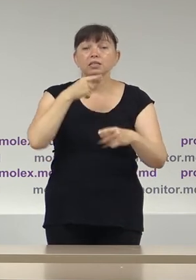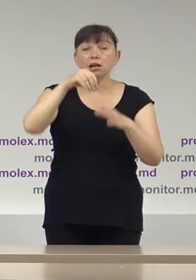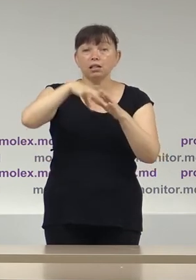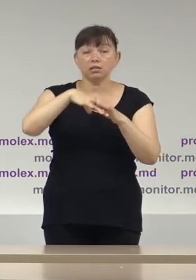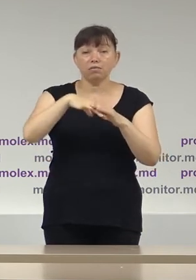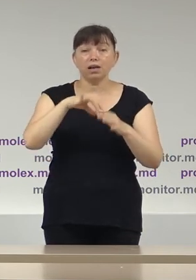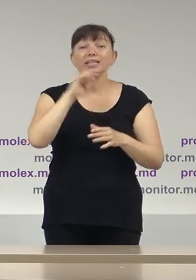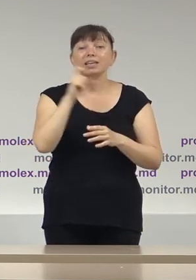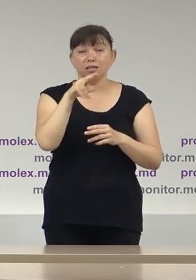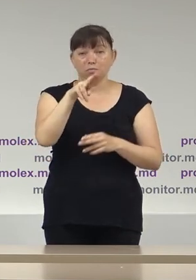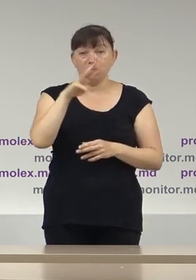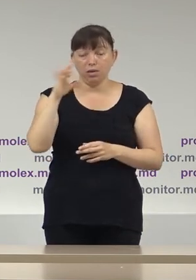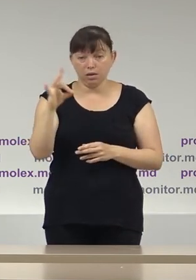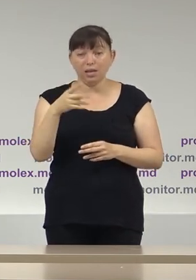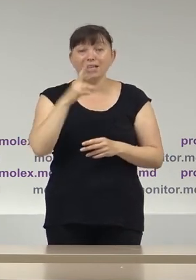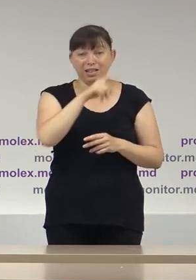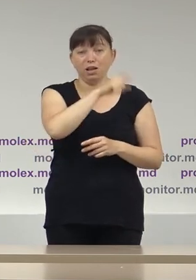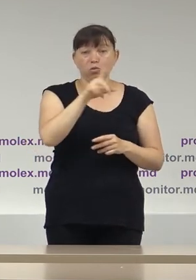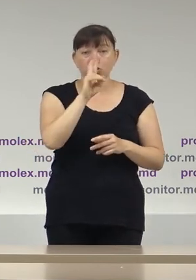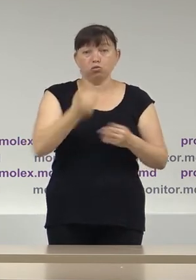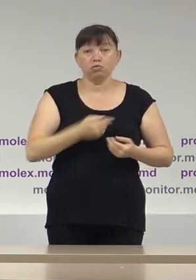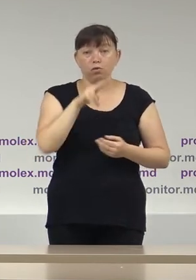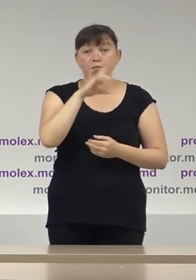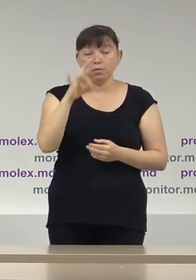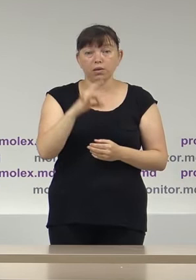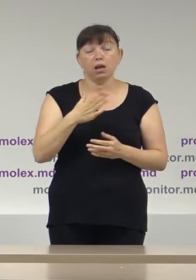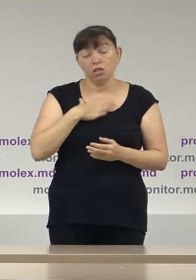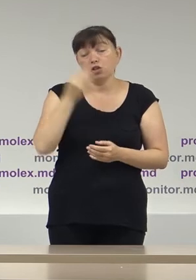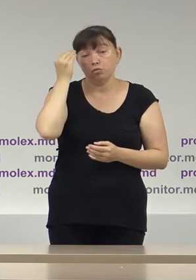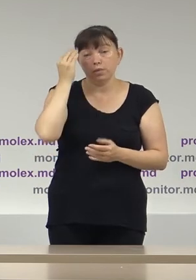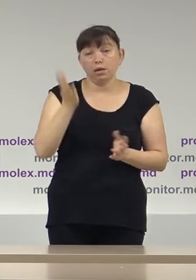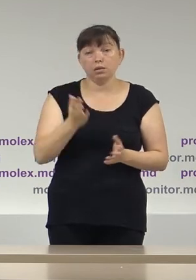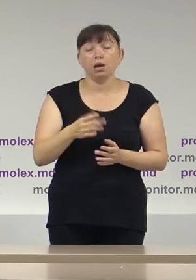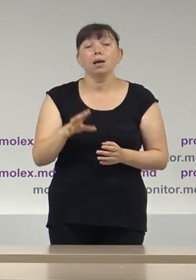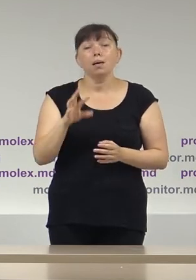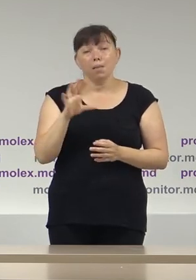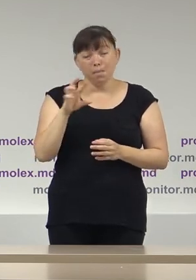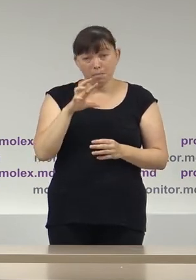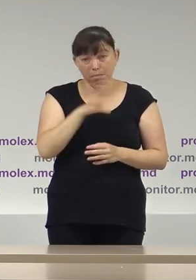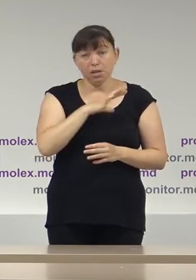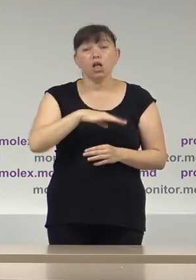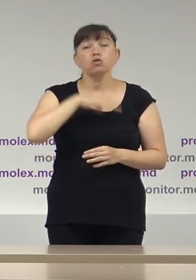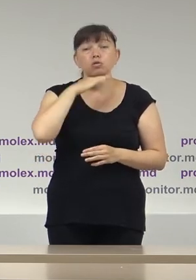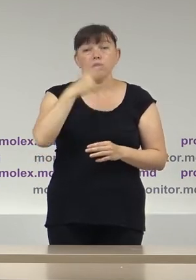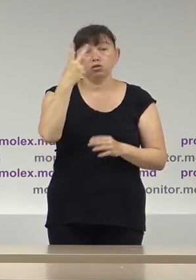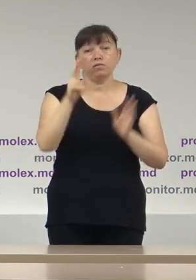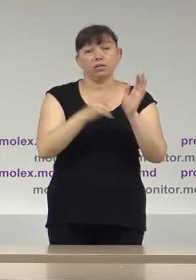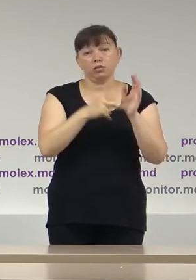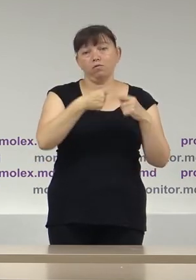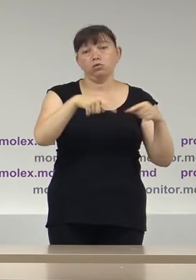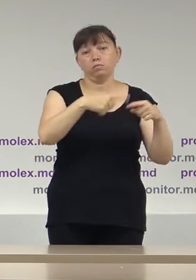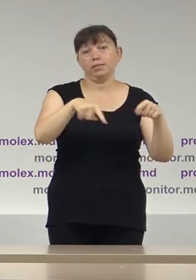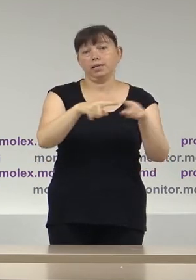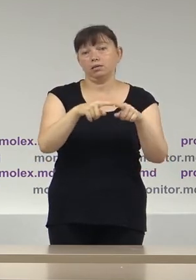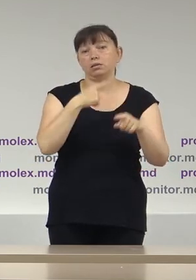that for the polling stations from the Transnistrian region, for the voters from the Transnistrian region, in our opinion, it would